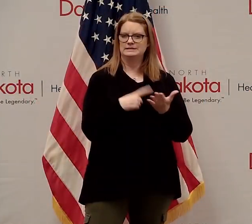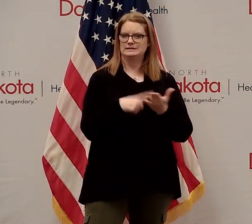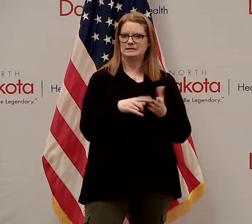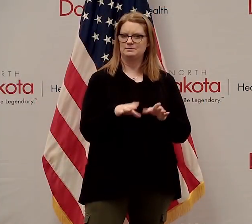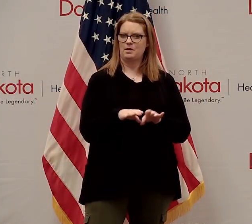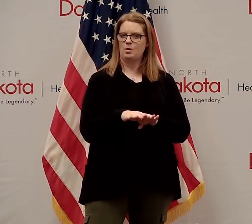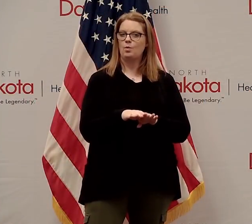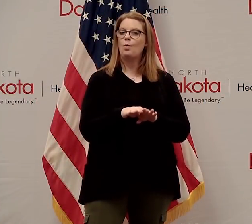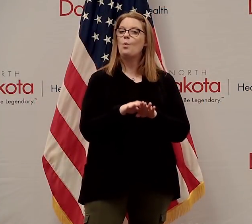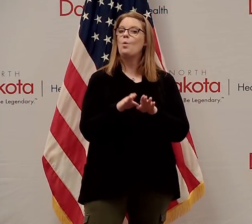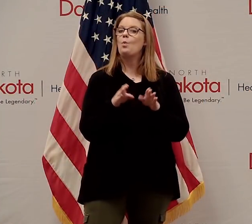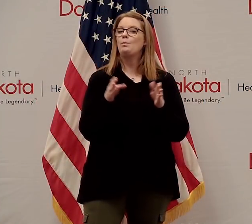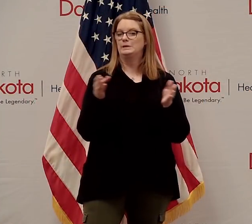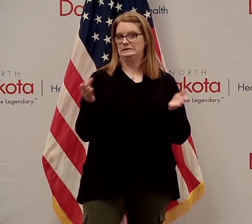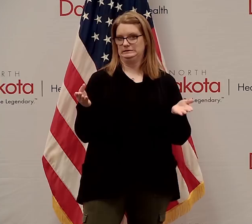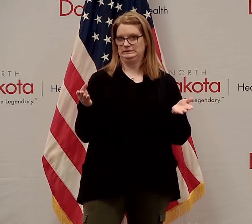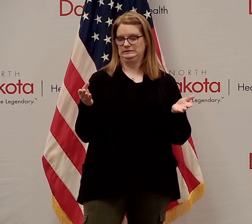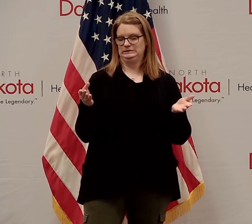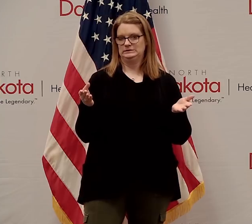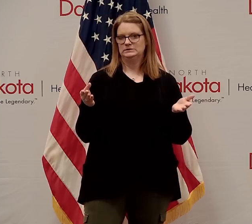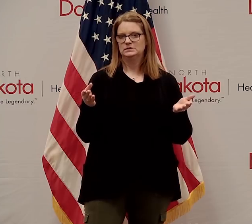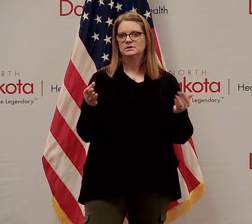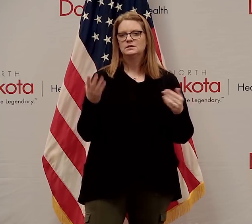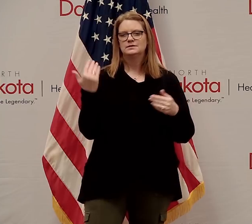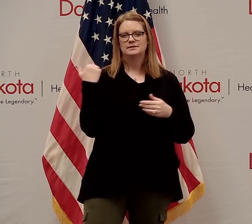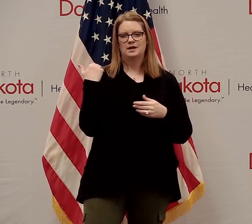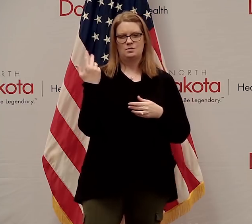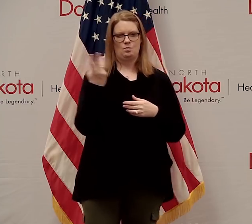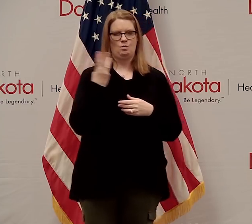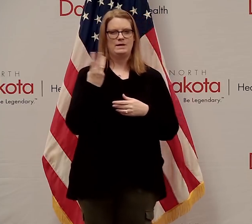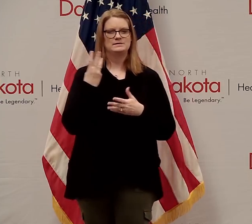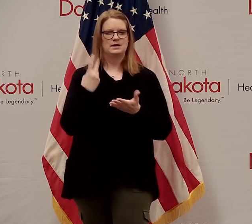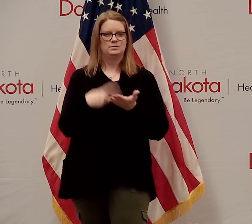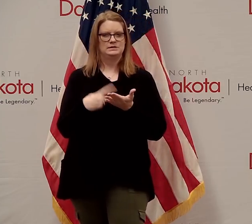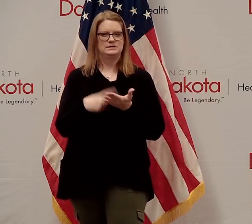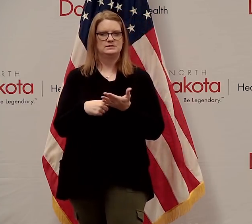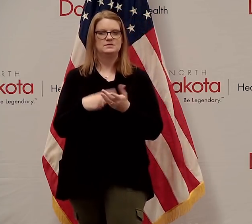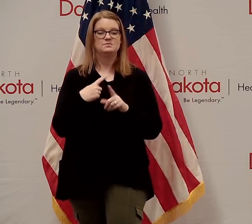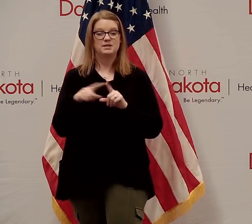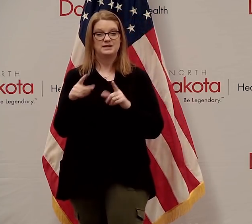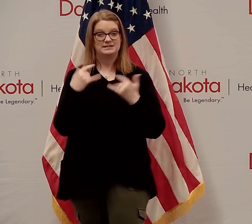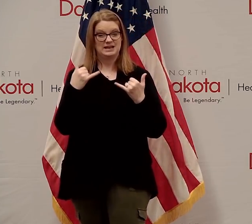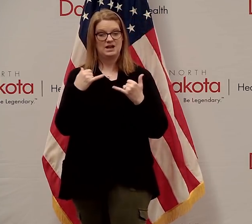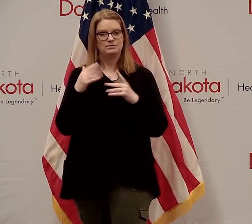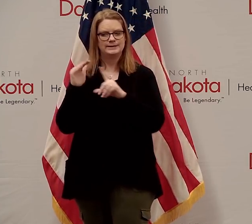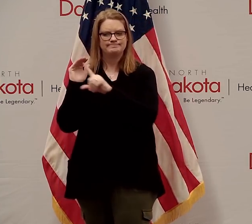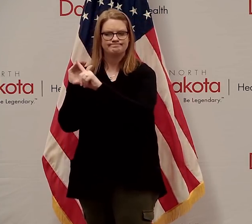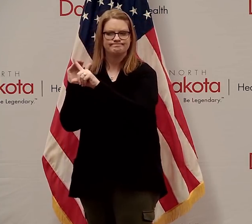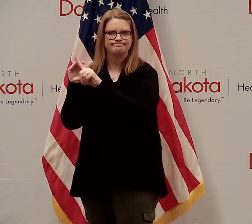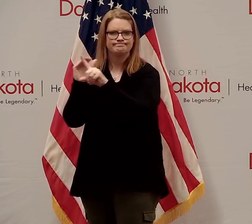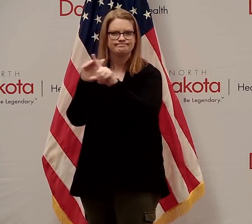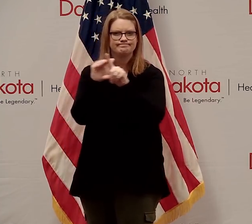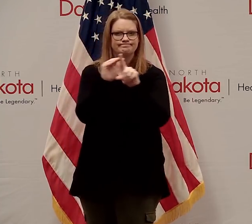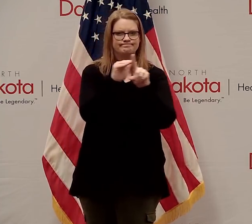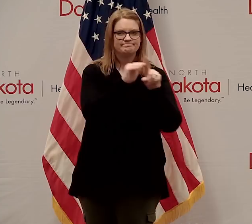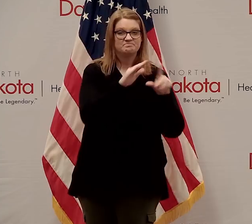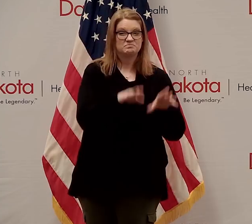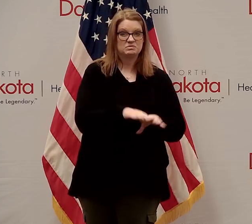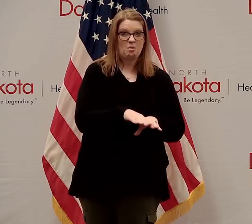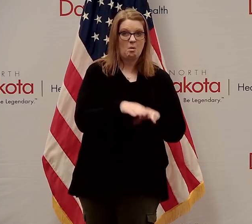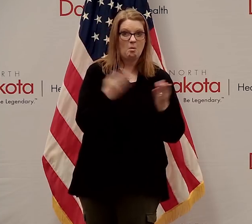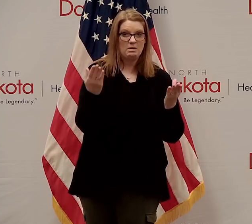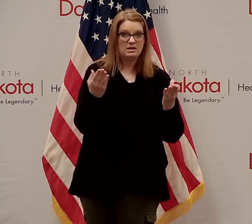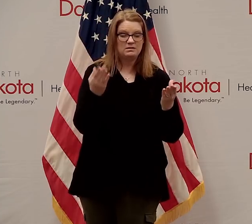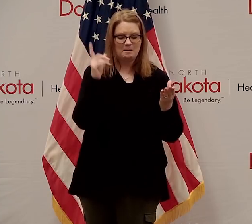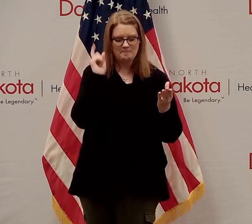again, and we talked about that on Wednesday, but I want to remind people as we think about that step-by-step plan for reopening,